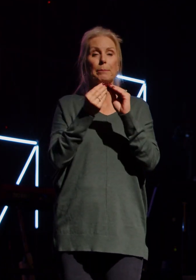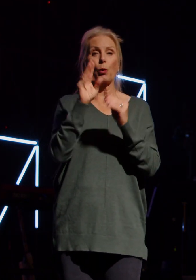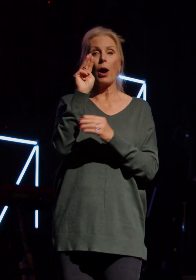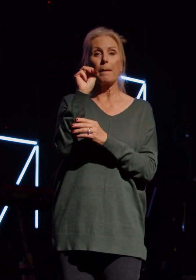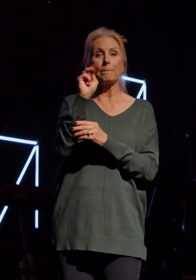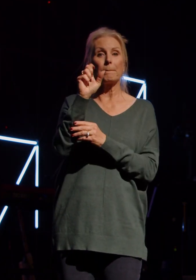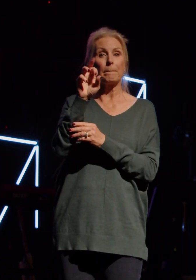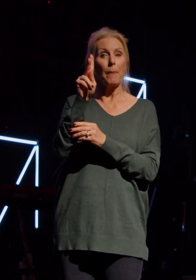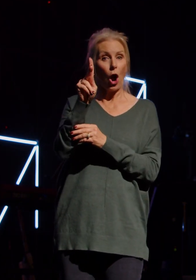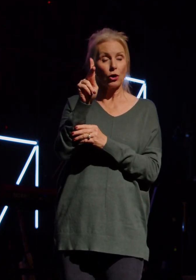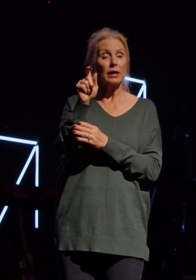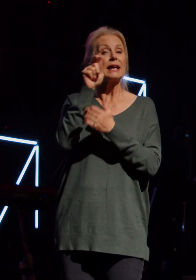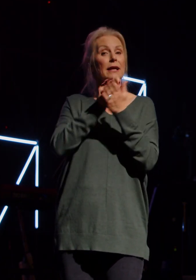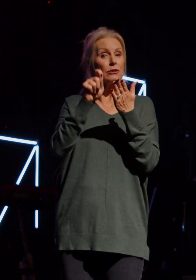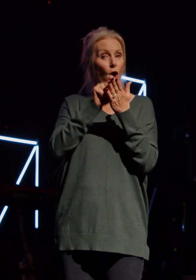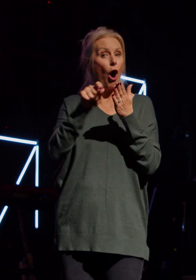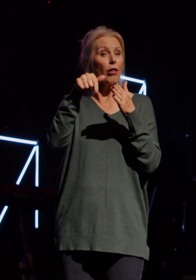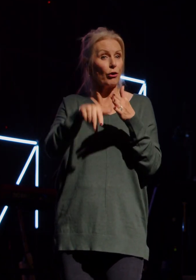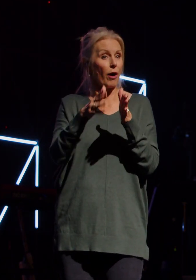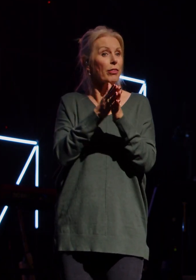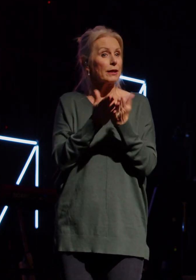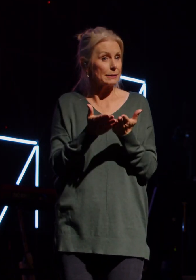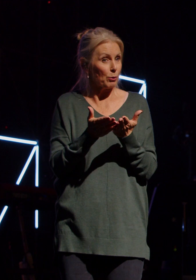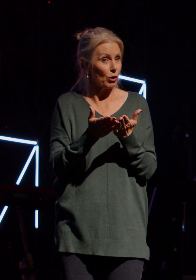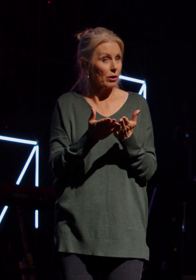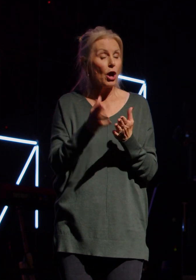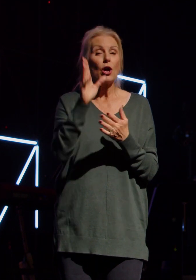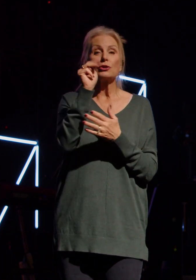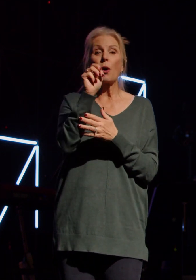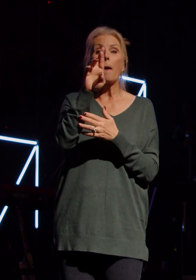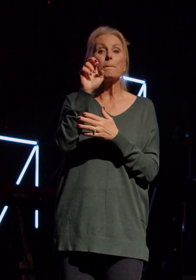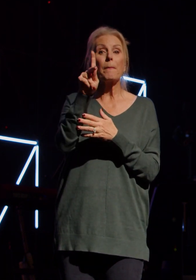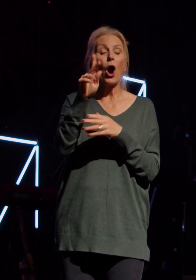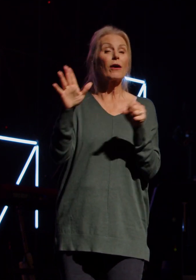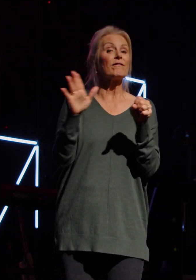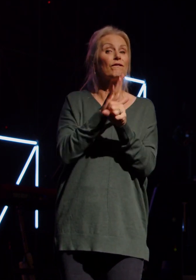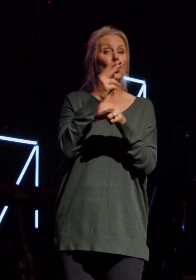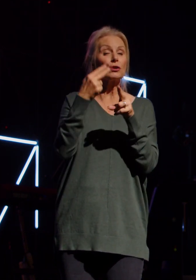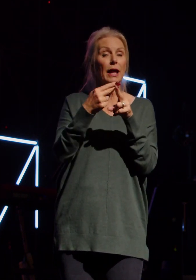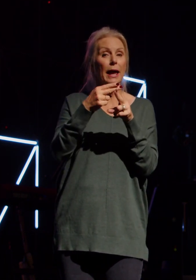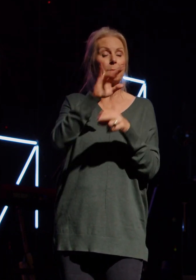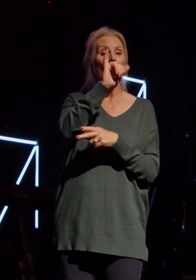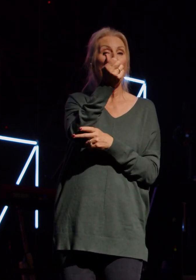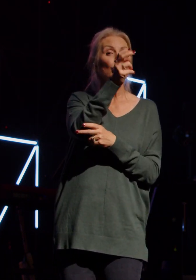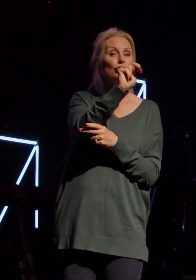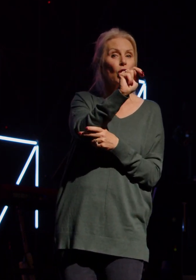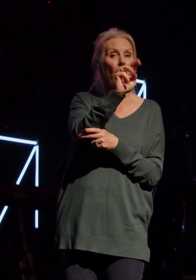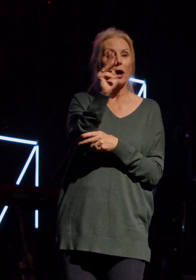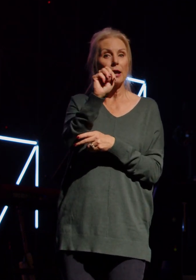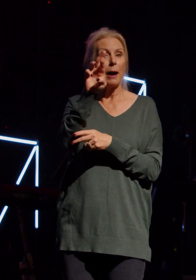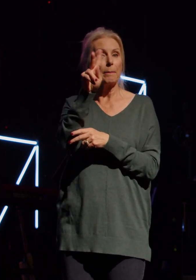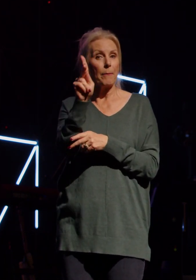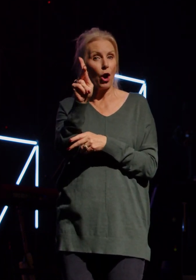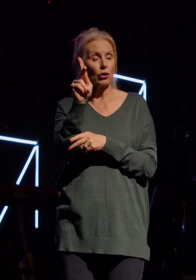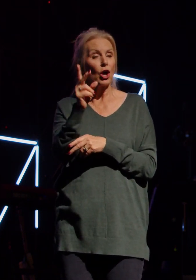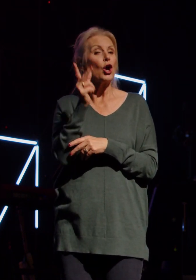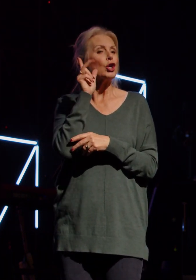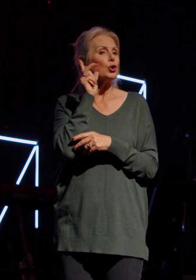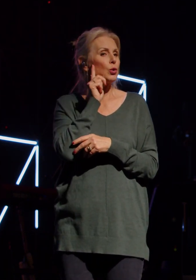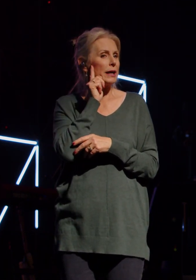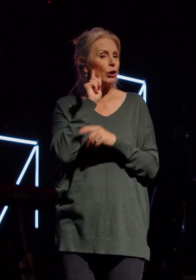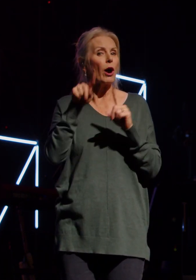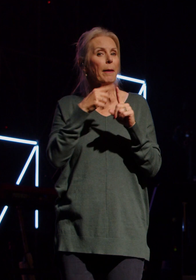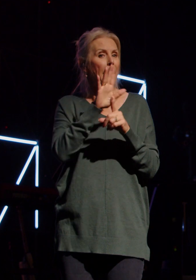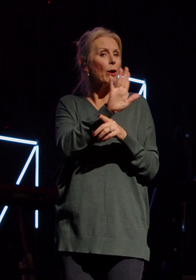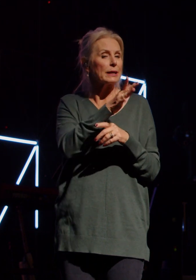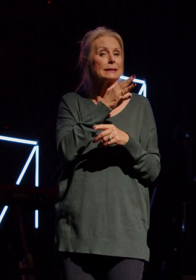the author of this book. Well, Mark's full name was John Mark. We hear a little bit about him and